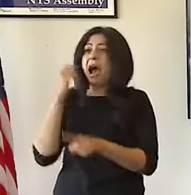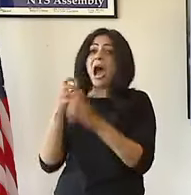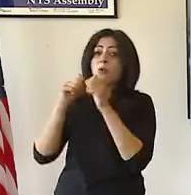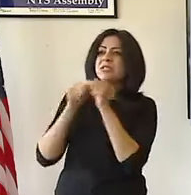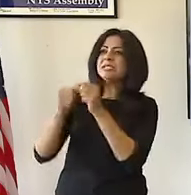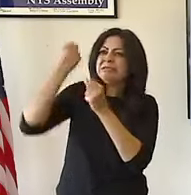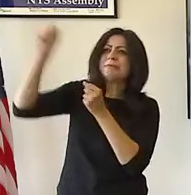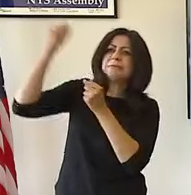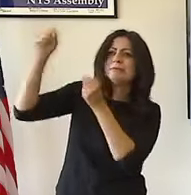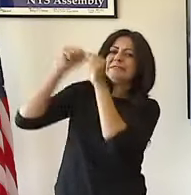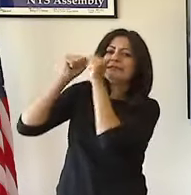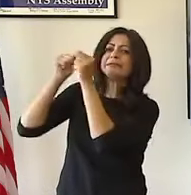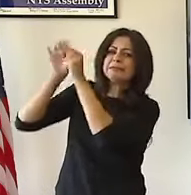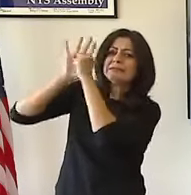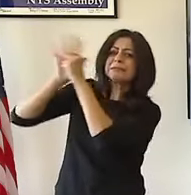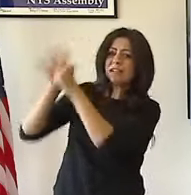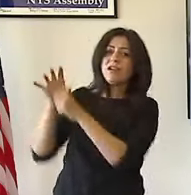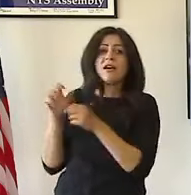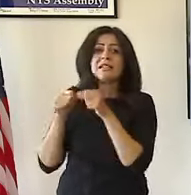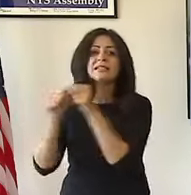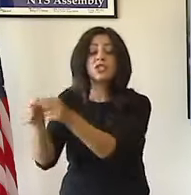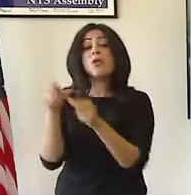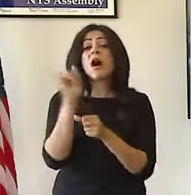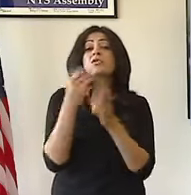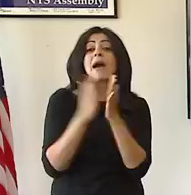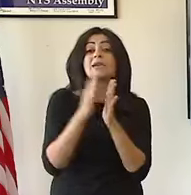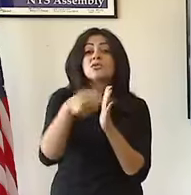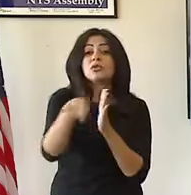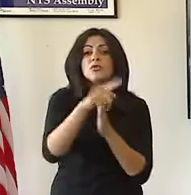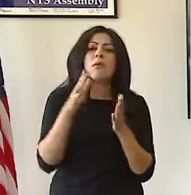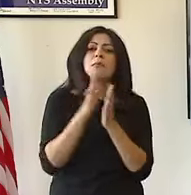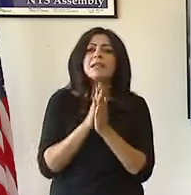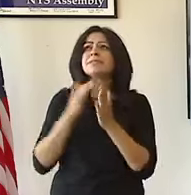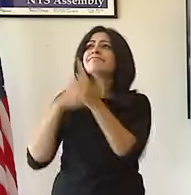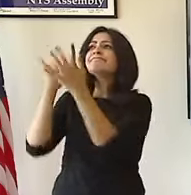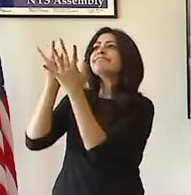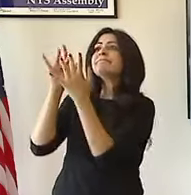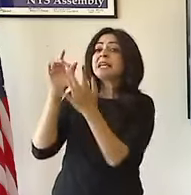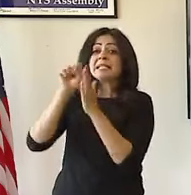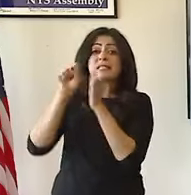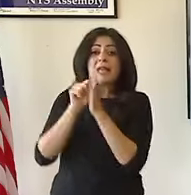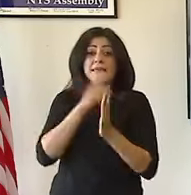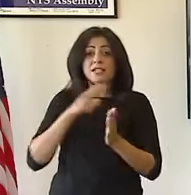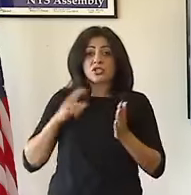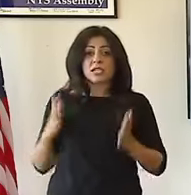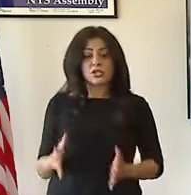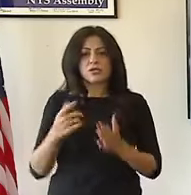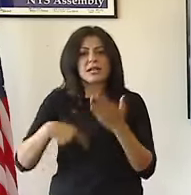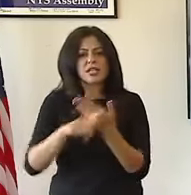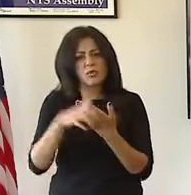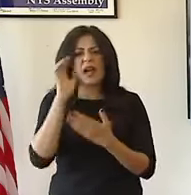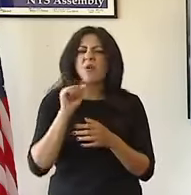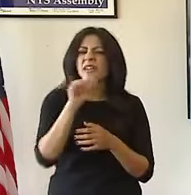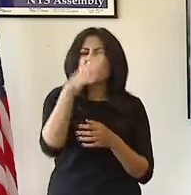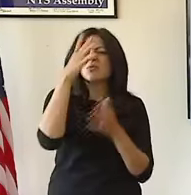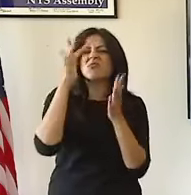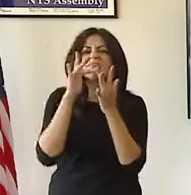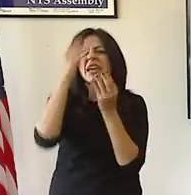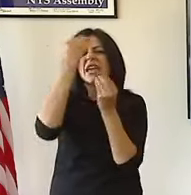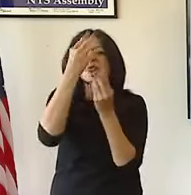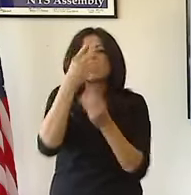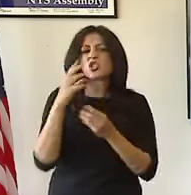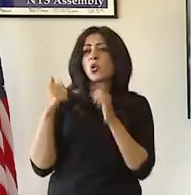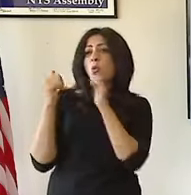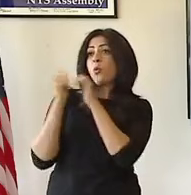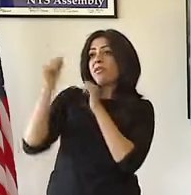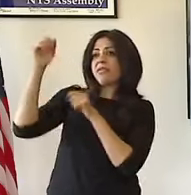ask you to reach out to your state legislators next week. We're going to make sure you have that contact information. We're going to remind you how to do that with the governor's office, and I am